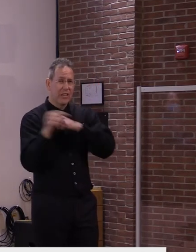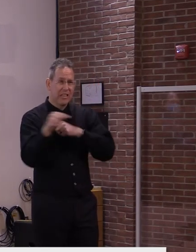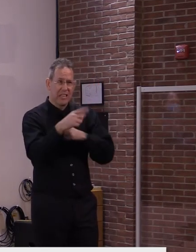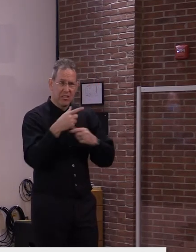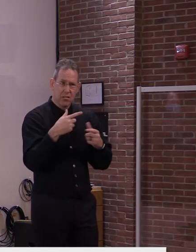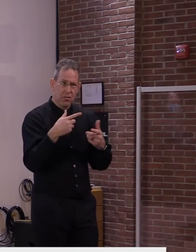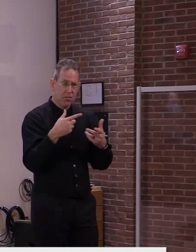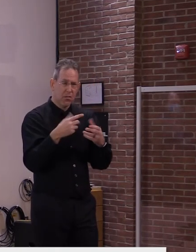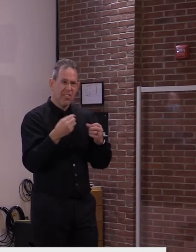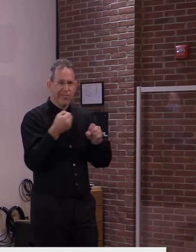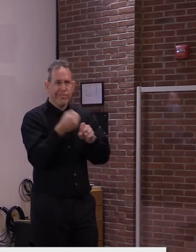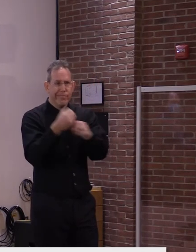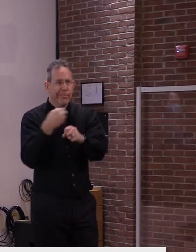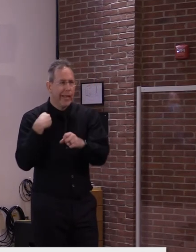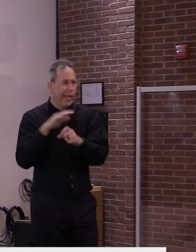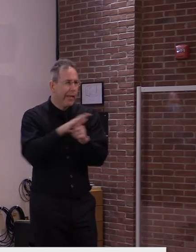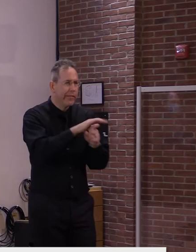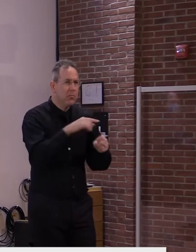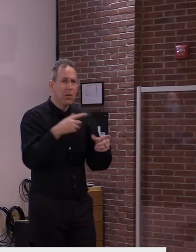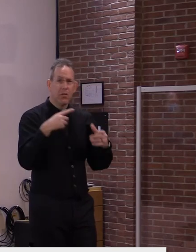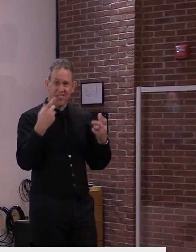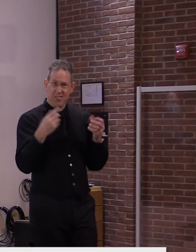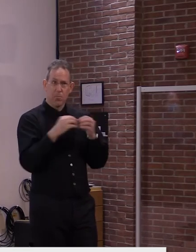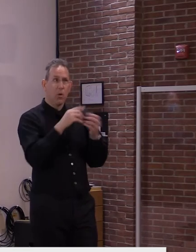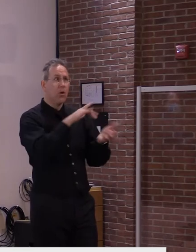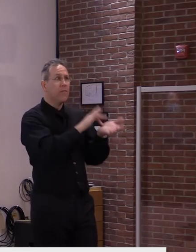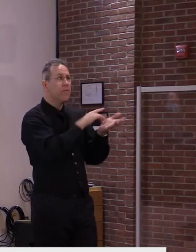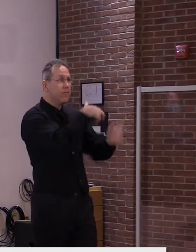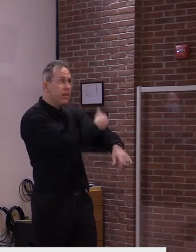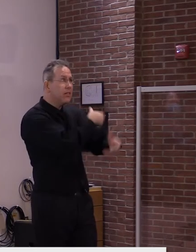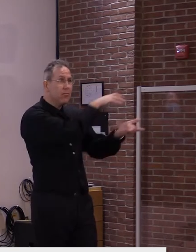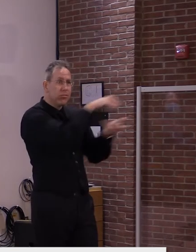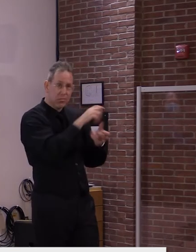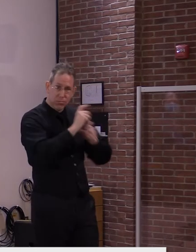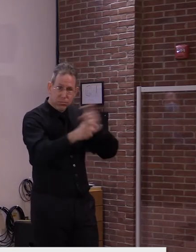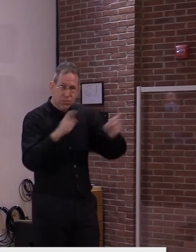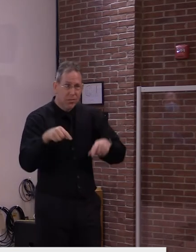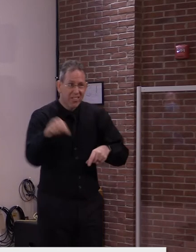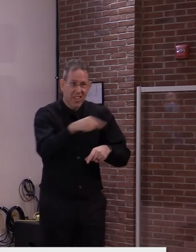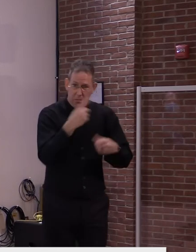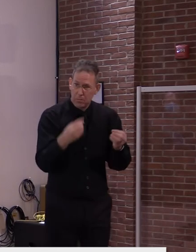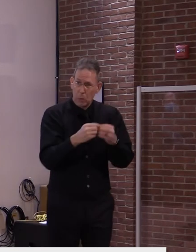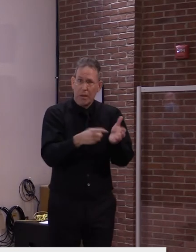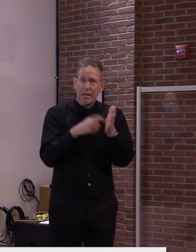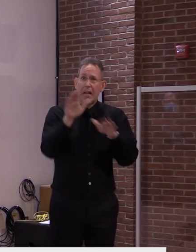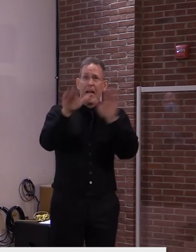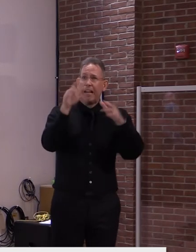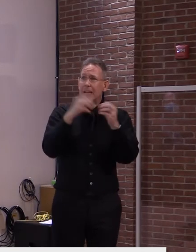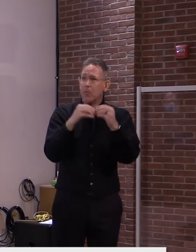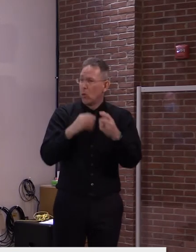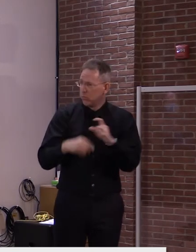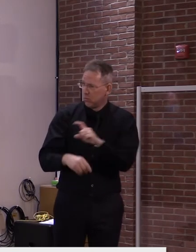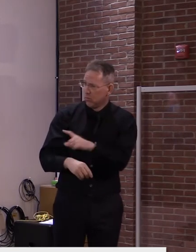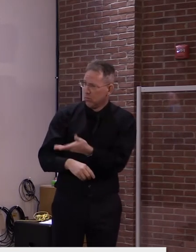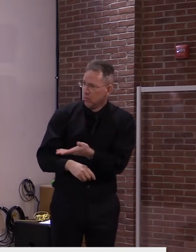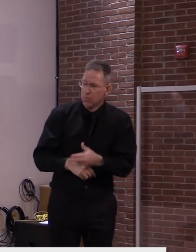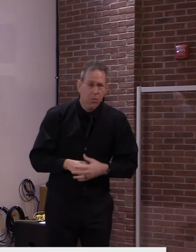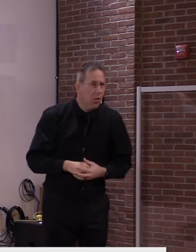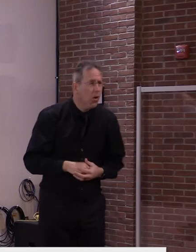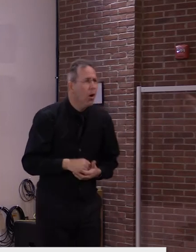It's both extra demand and our ability to respond to that extra demand with some extra doses that we're getting.